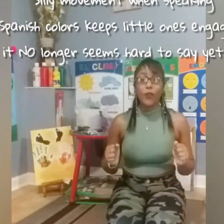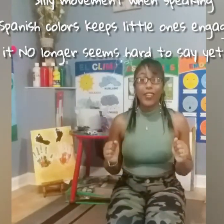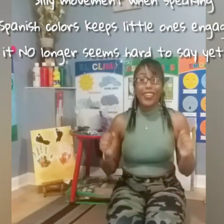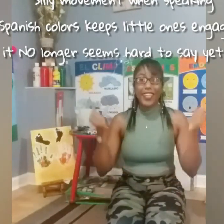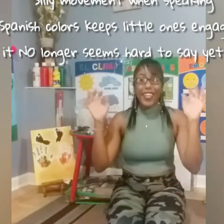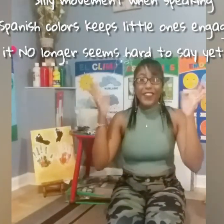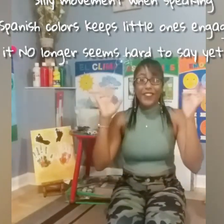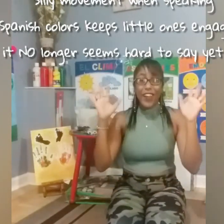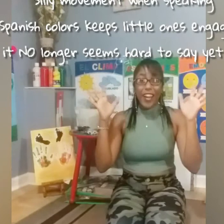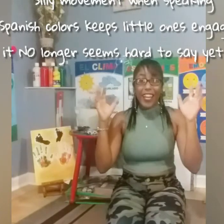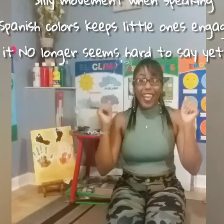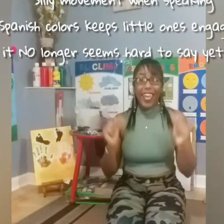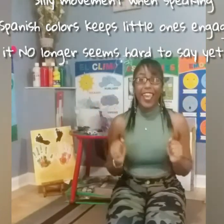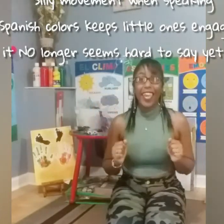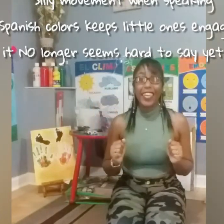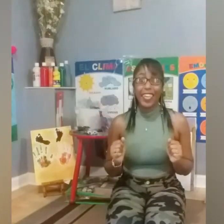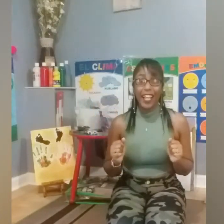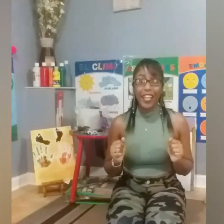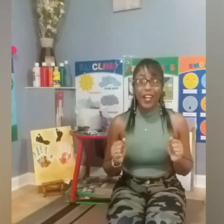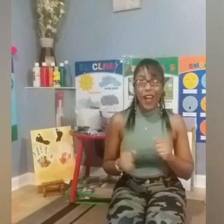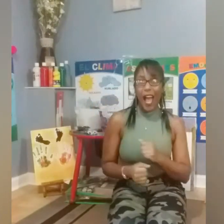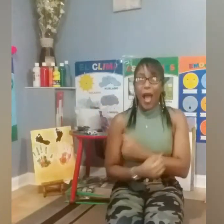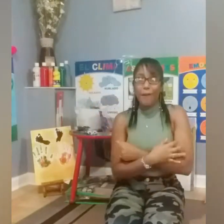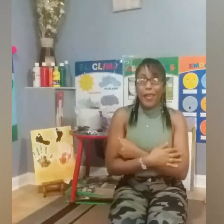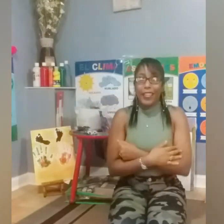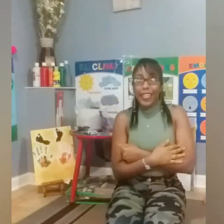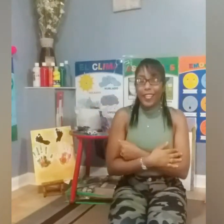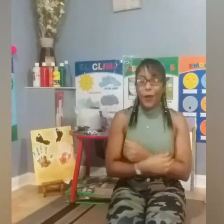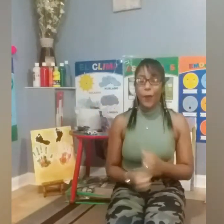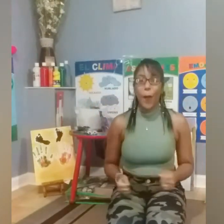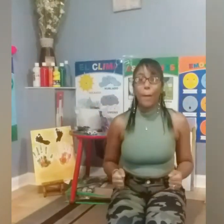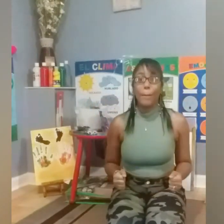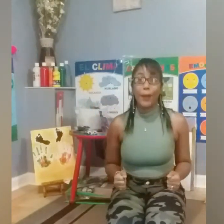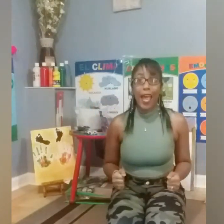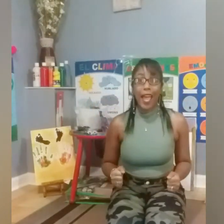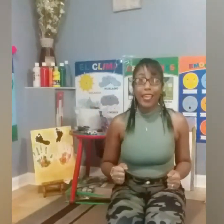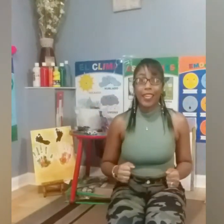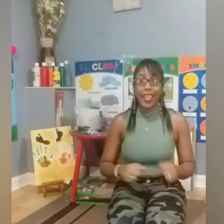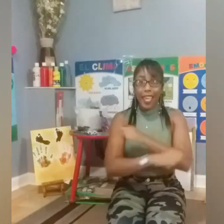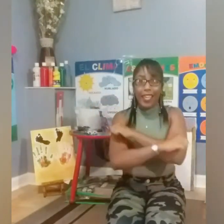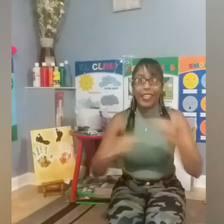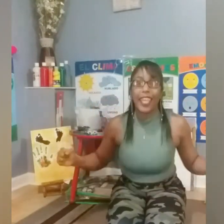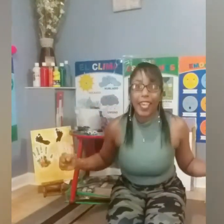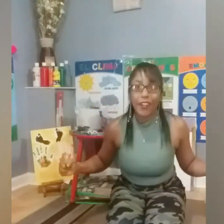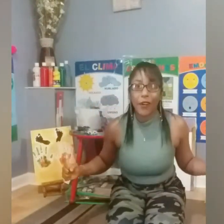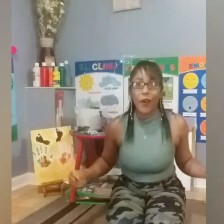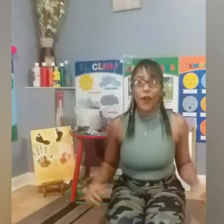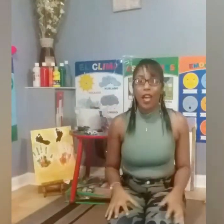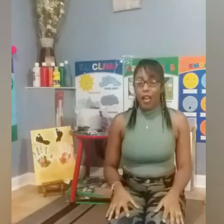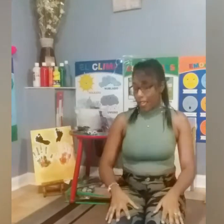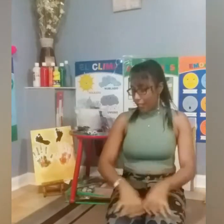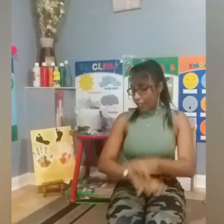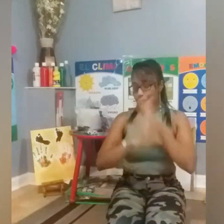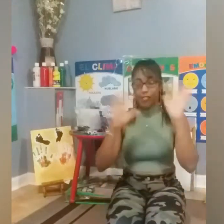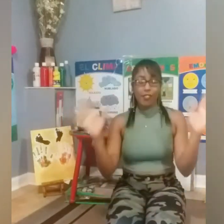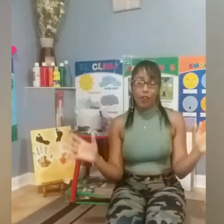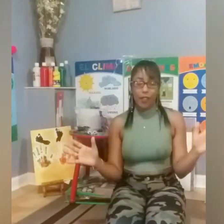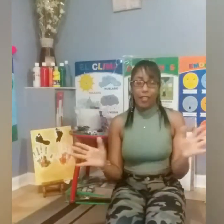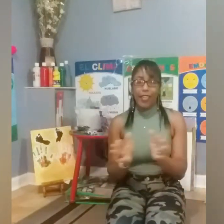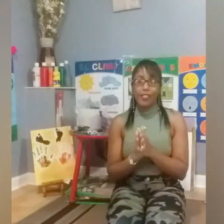green, verde, yellow, amarillo, black, negro, and just so on like that. So